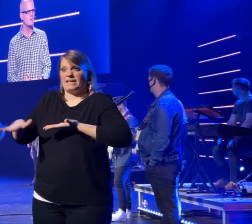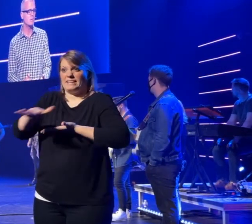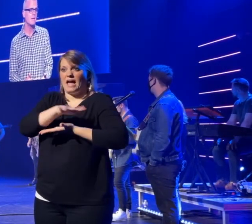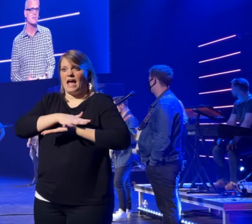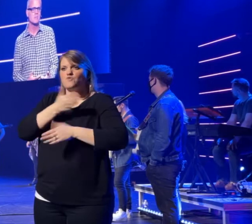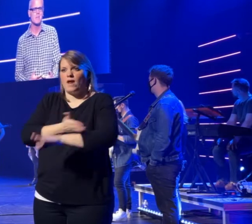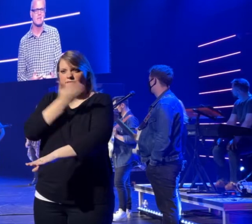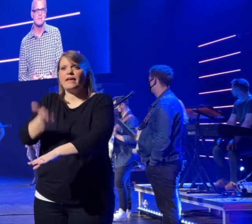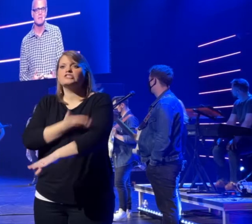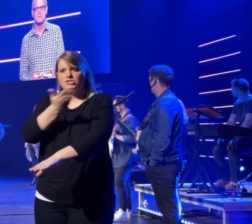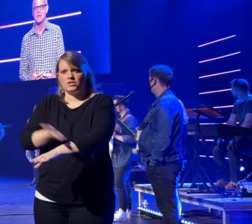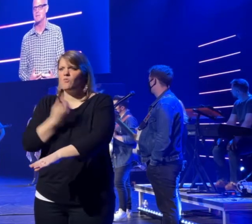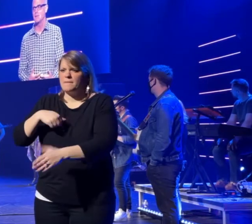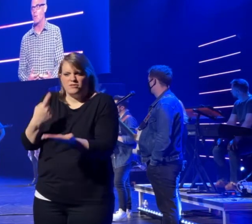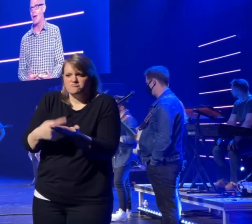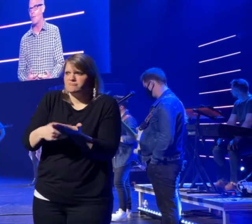this really ever since probably